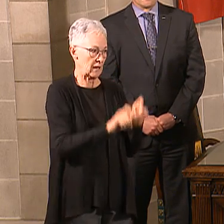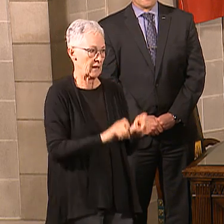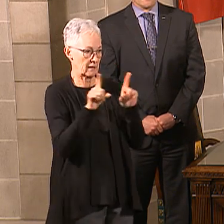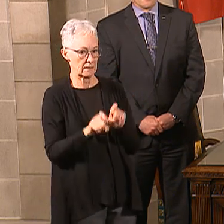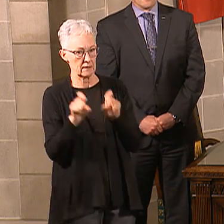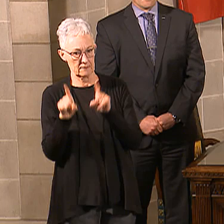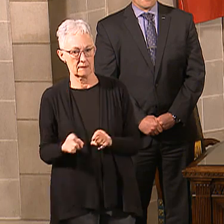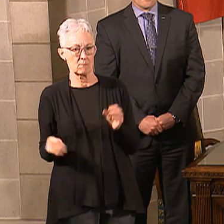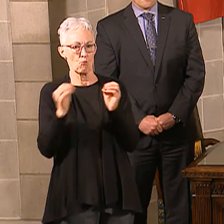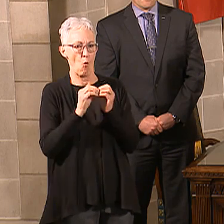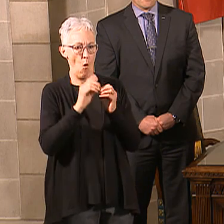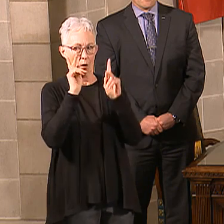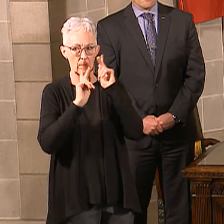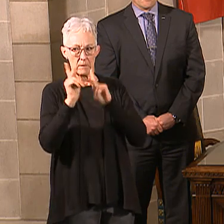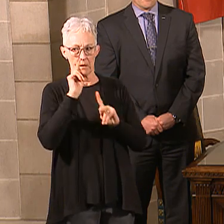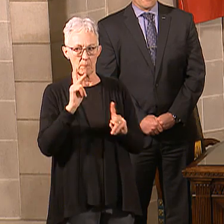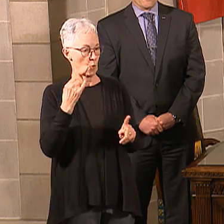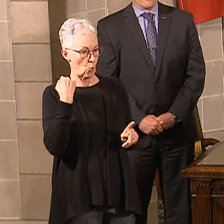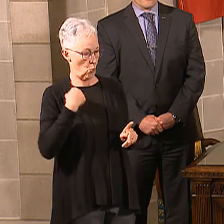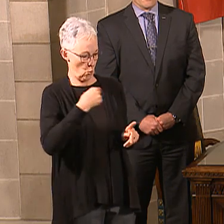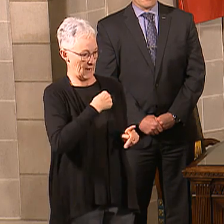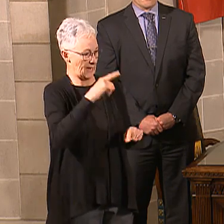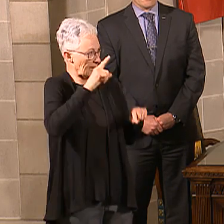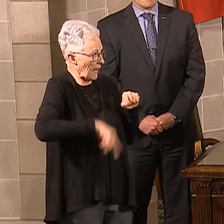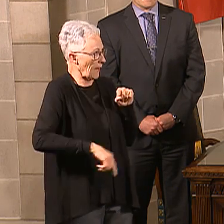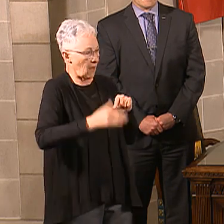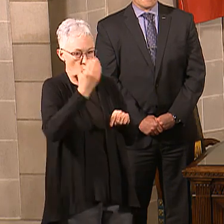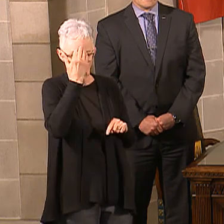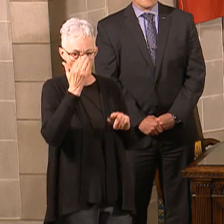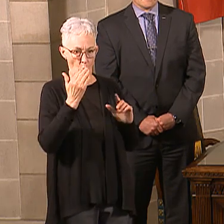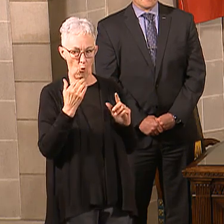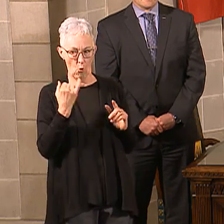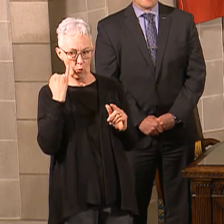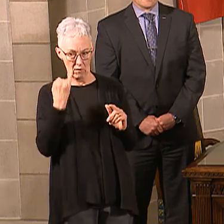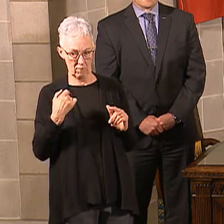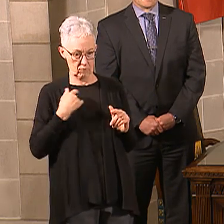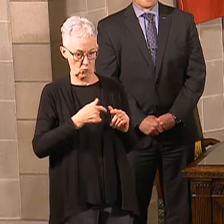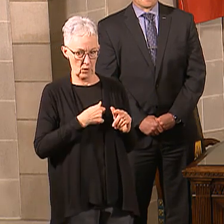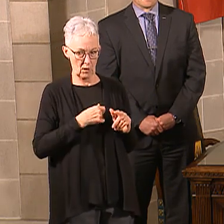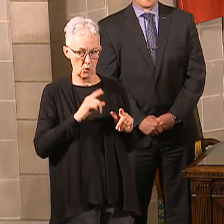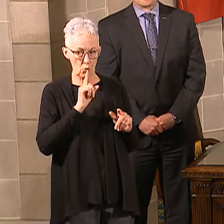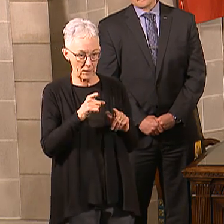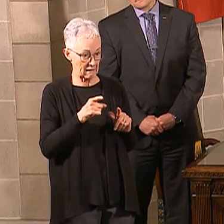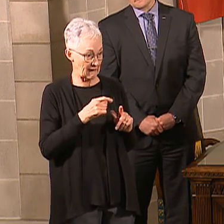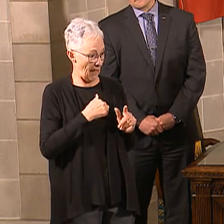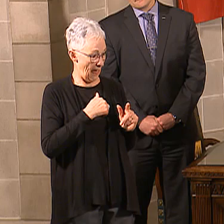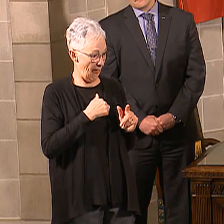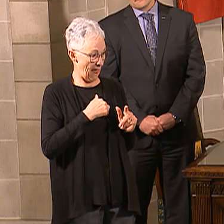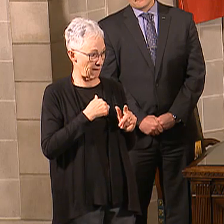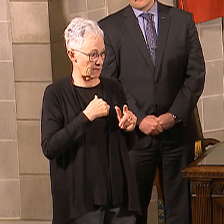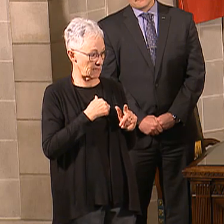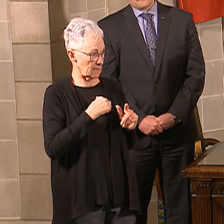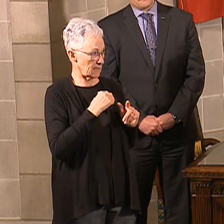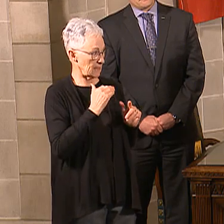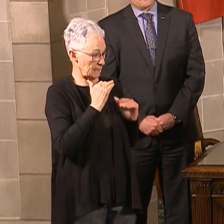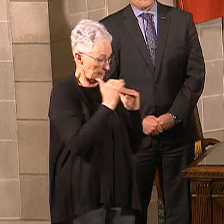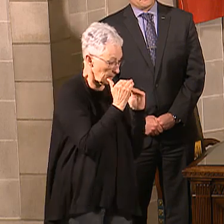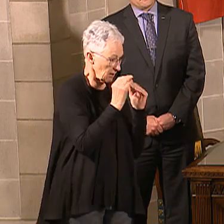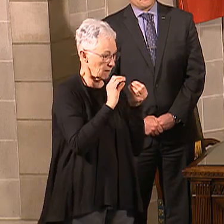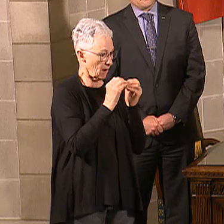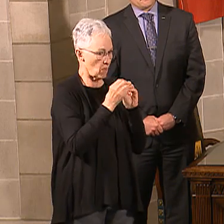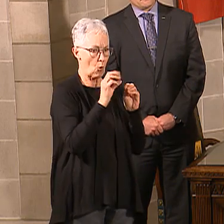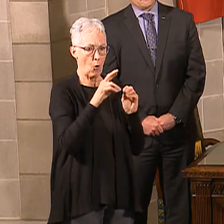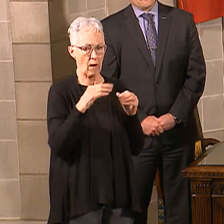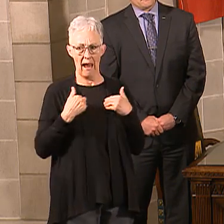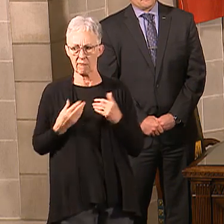at with that? Well, Do you think that is part of the strategy that Nebraska needs to ramp up? Well, certainly. In fact, I've talked about